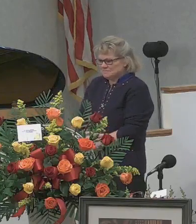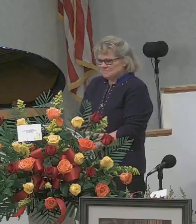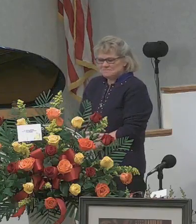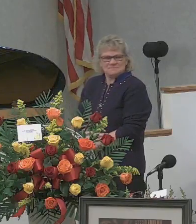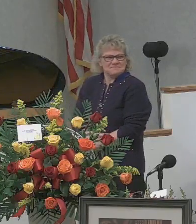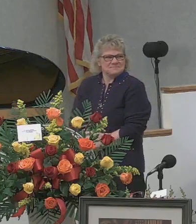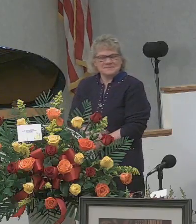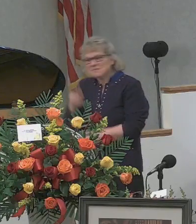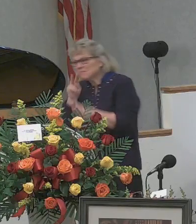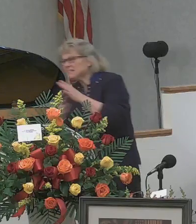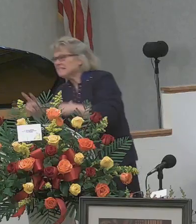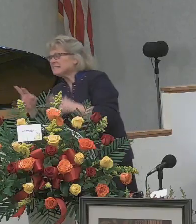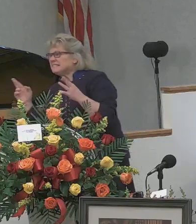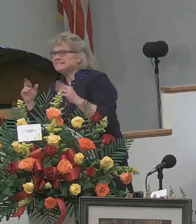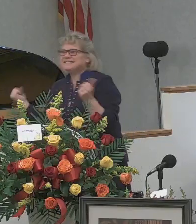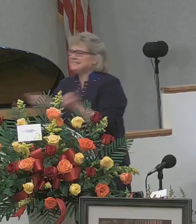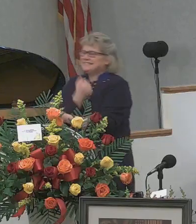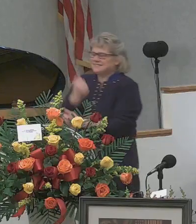right, so